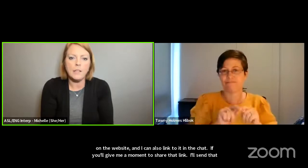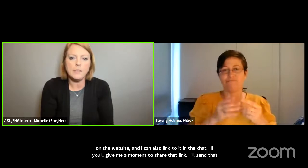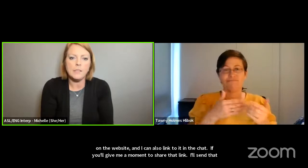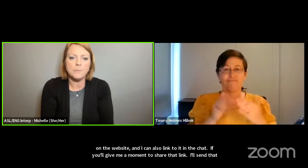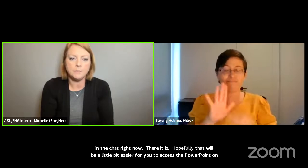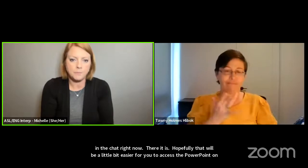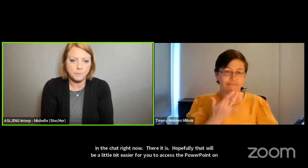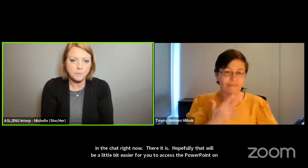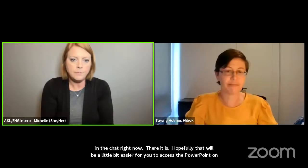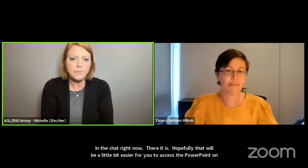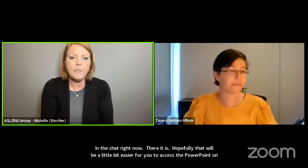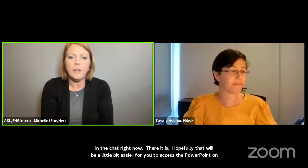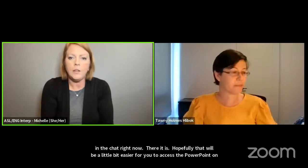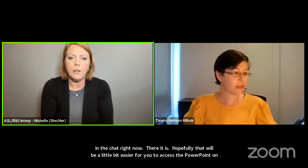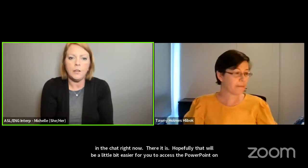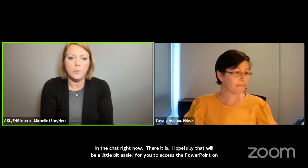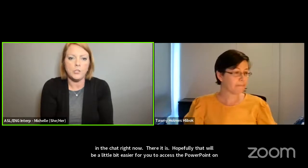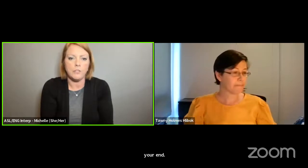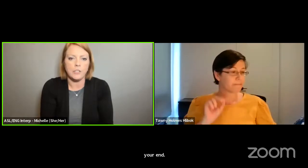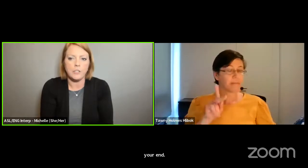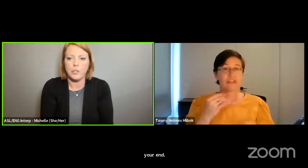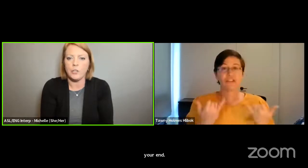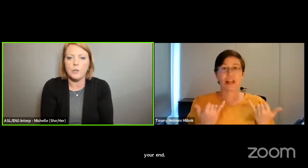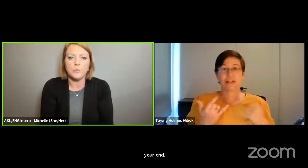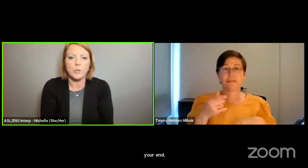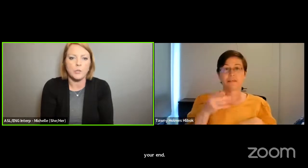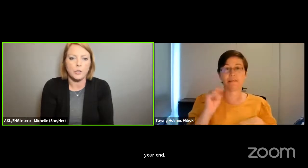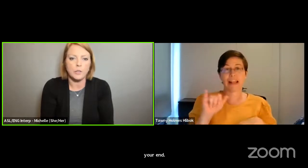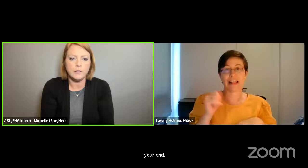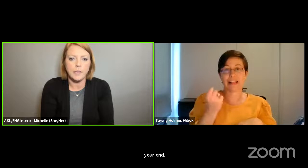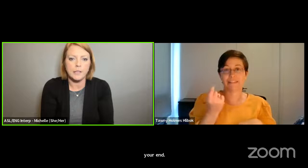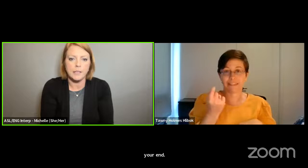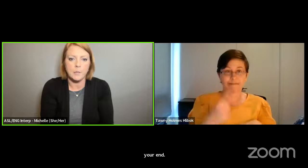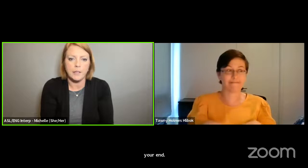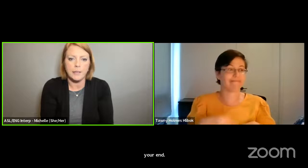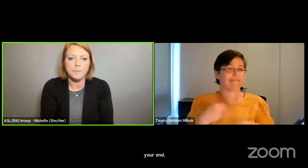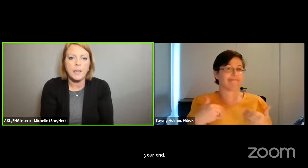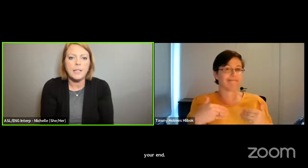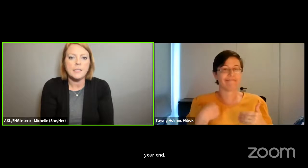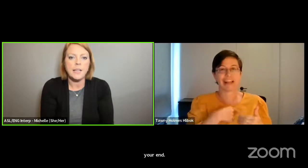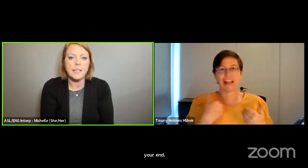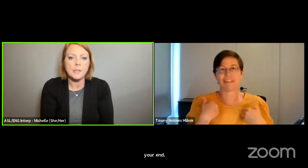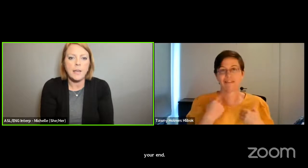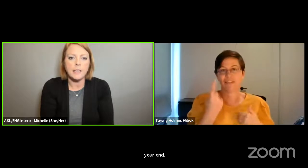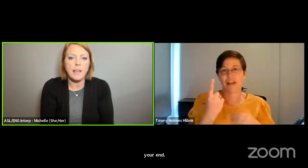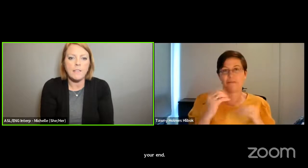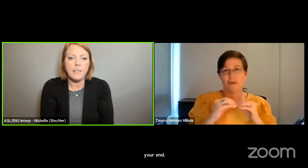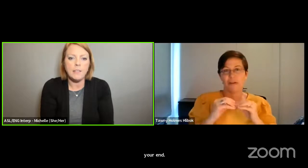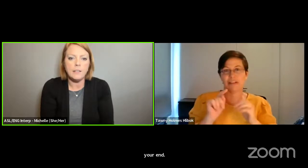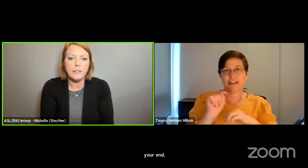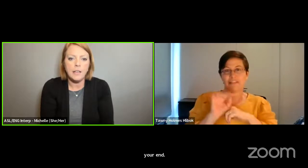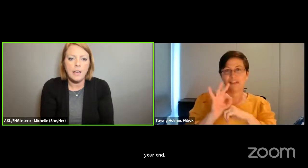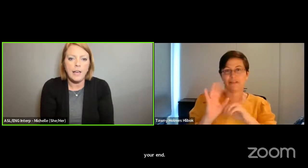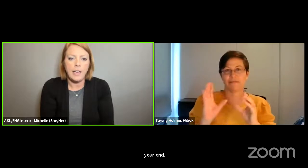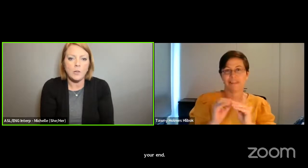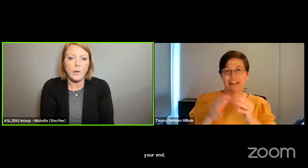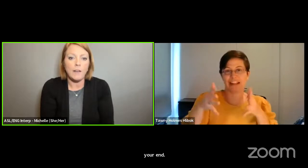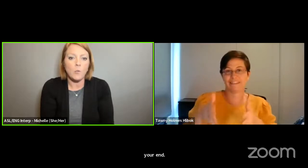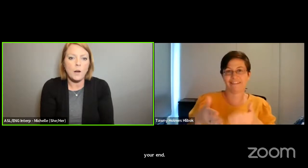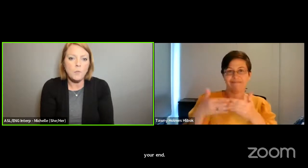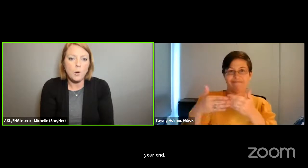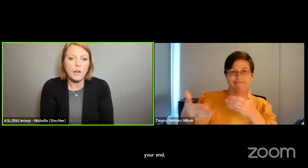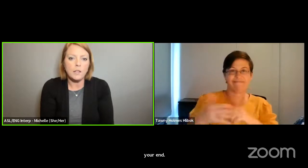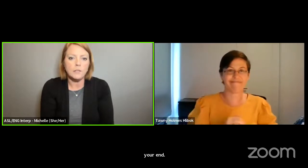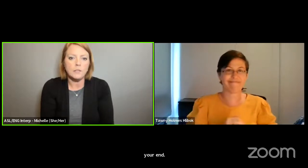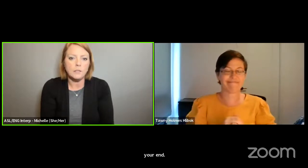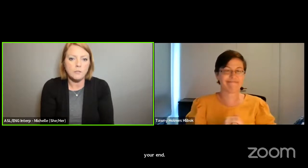on that box, whichever is your preferred accessibility. Today is May 11th, and we